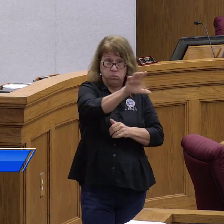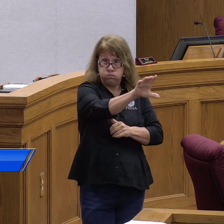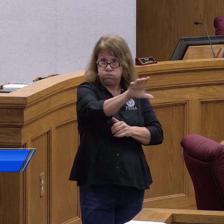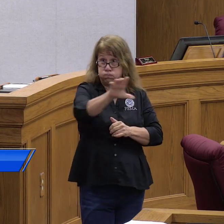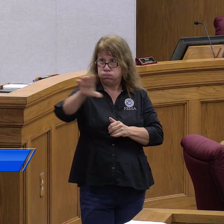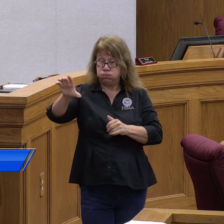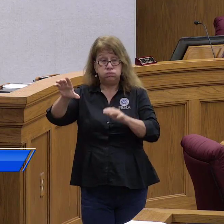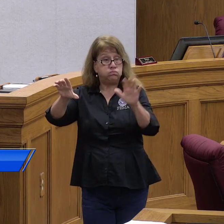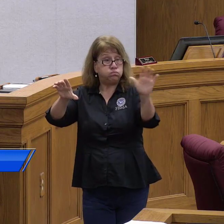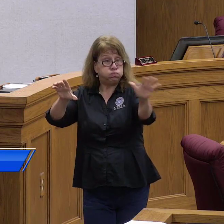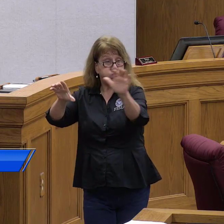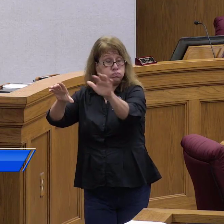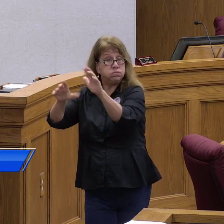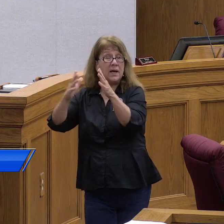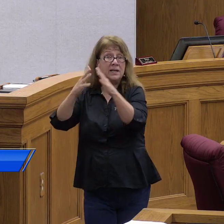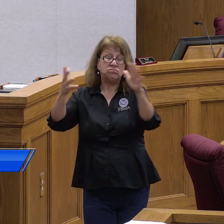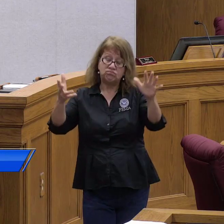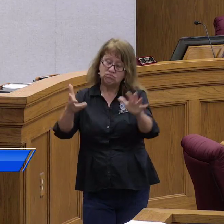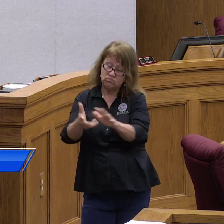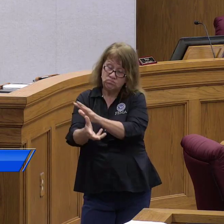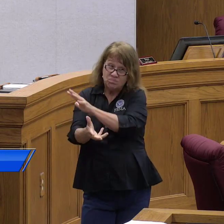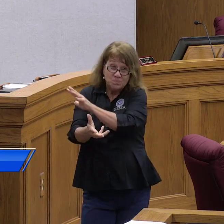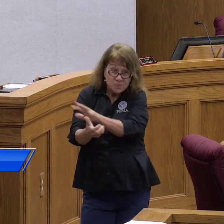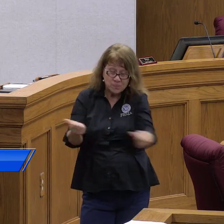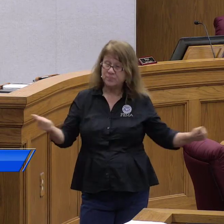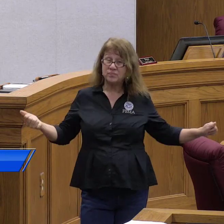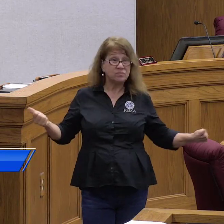damaged. Their next step could take on a various